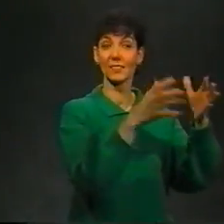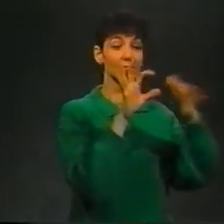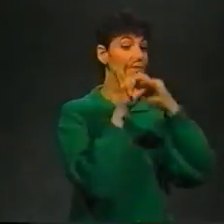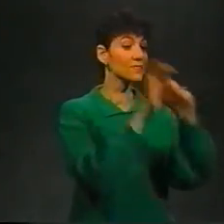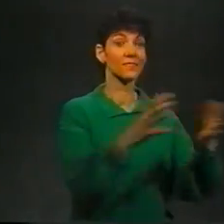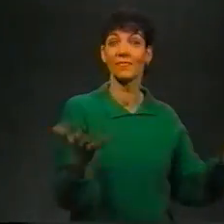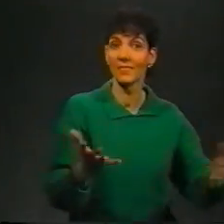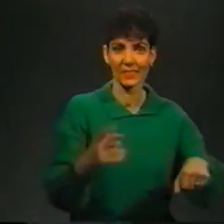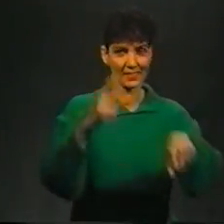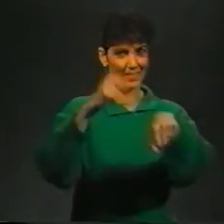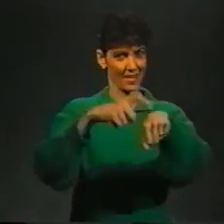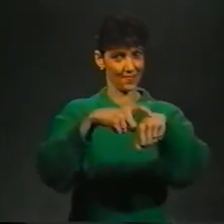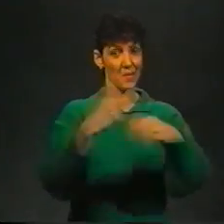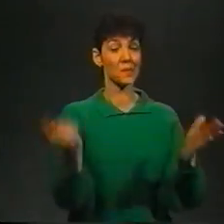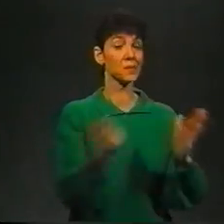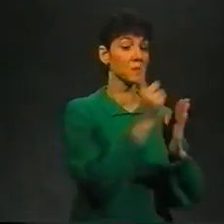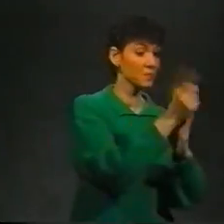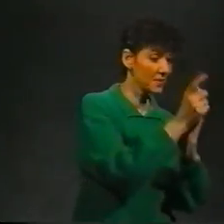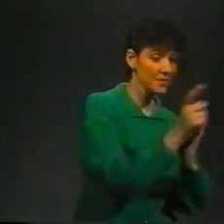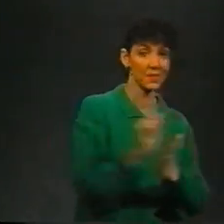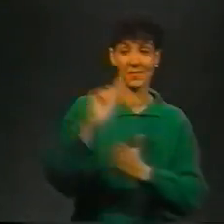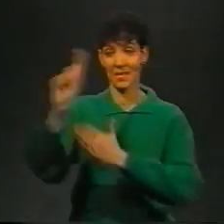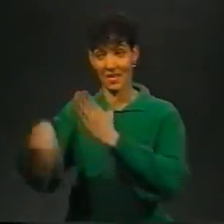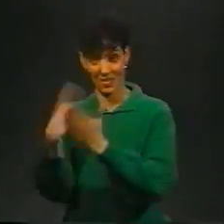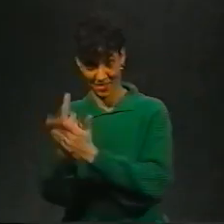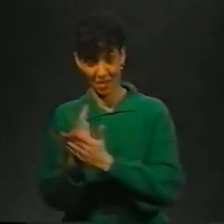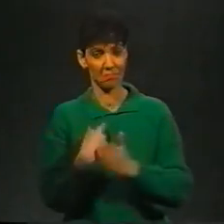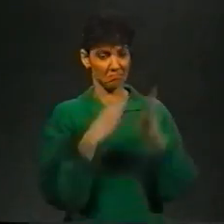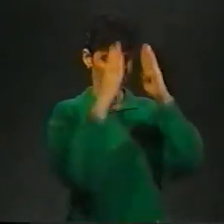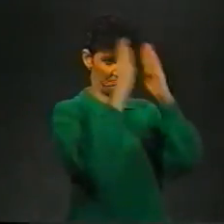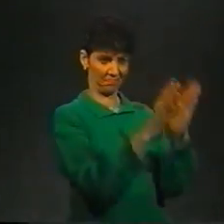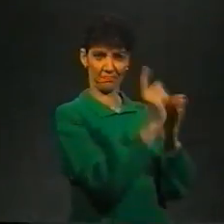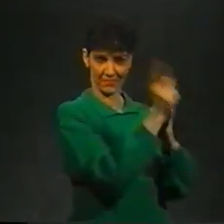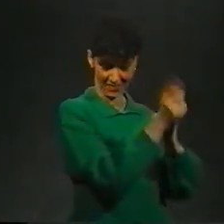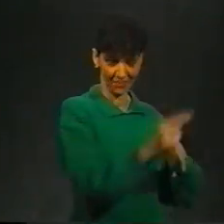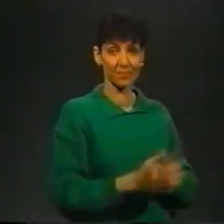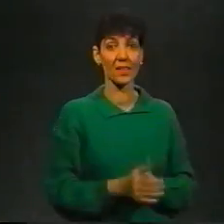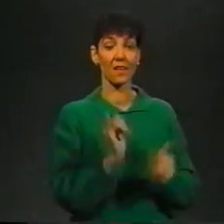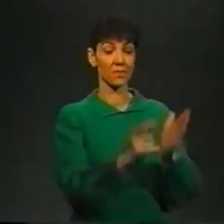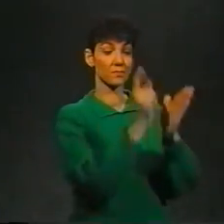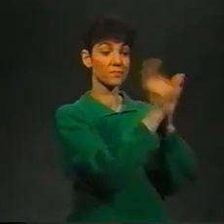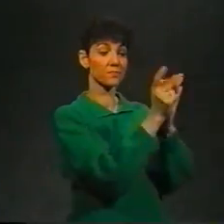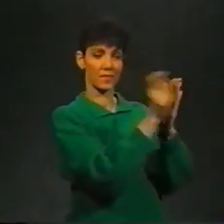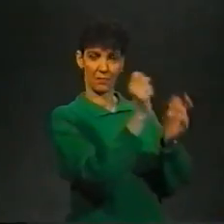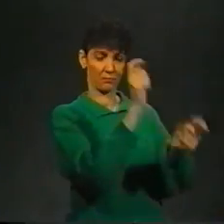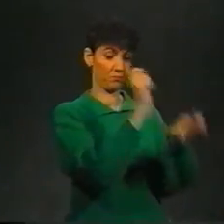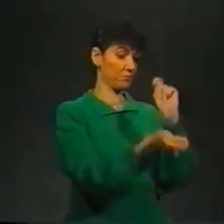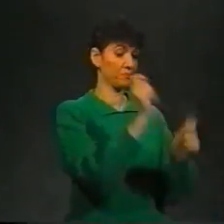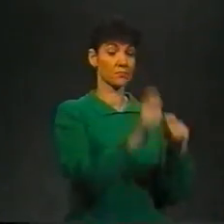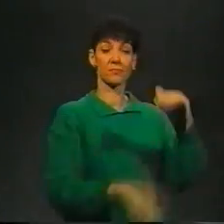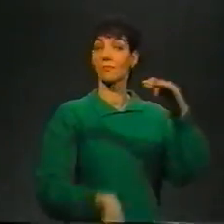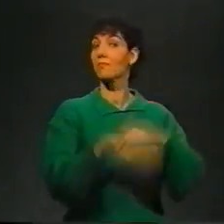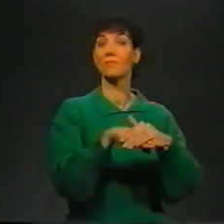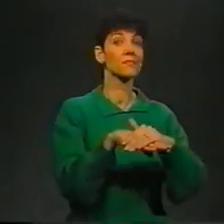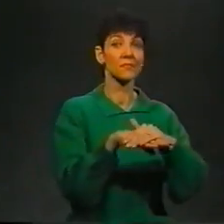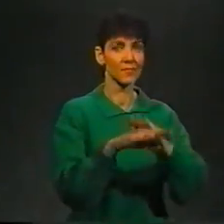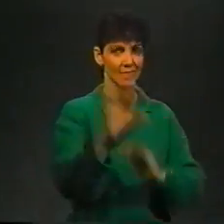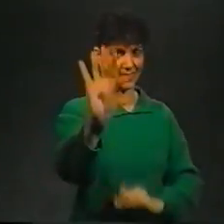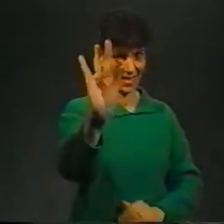Next, we will look at units of clock time, minutes and hours. First, minutes. Usually